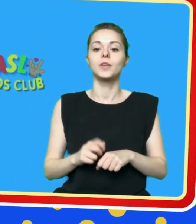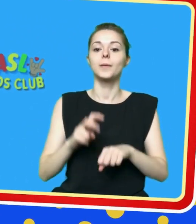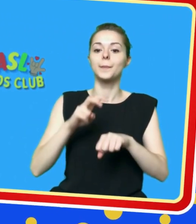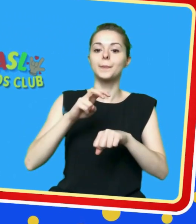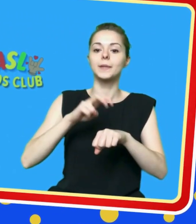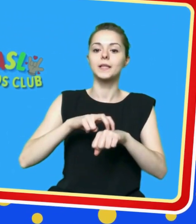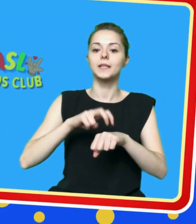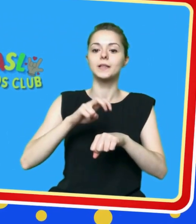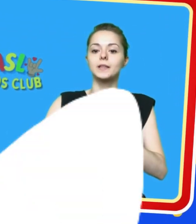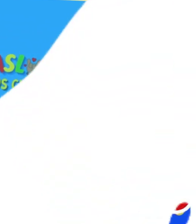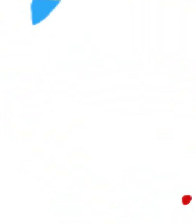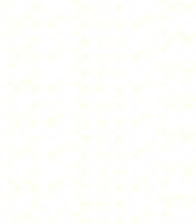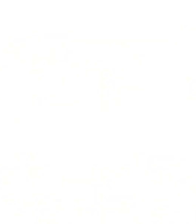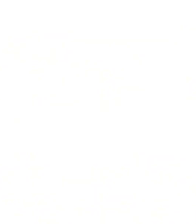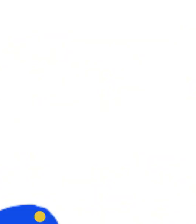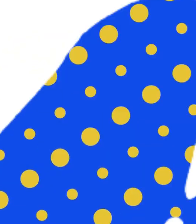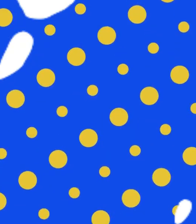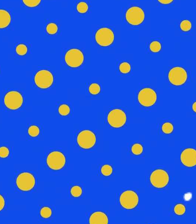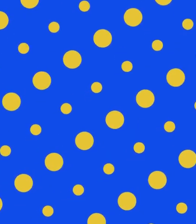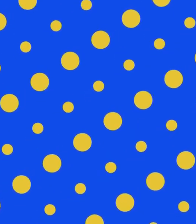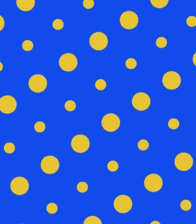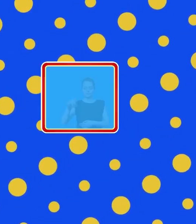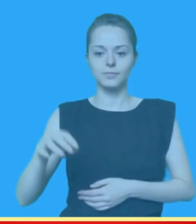Great. It's potato.